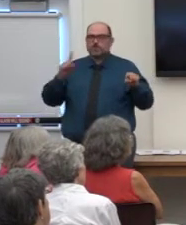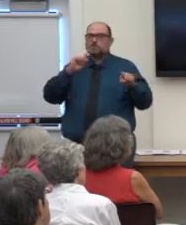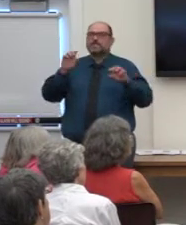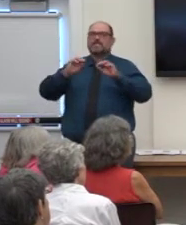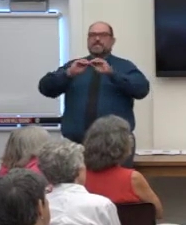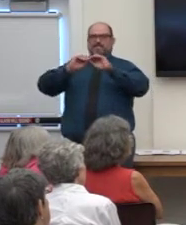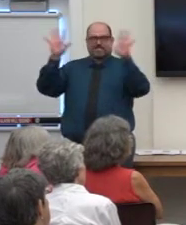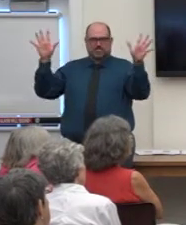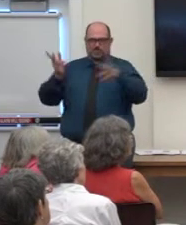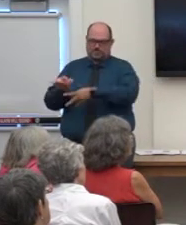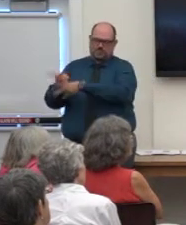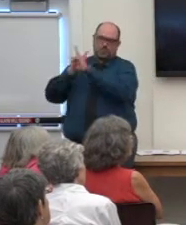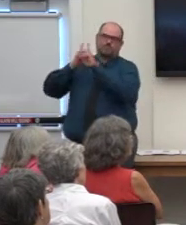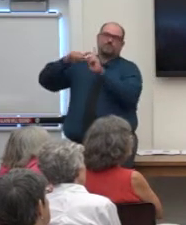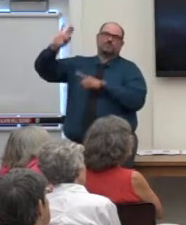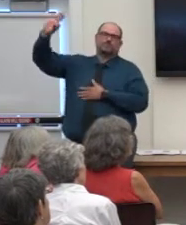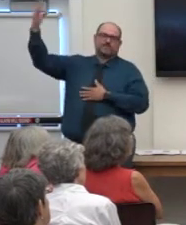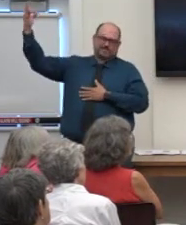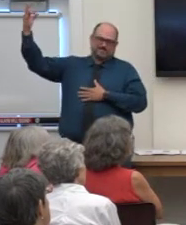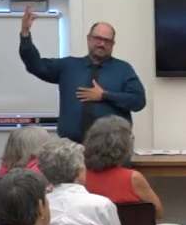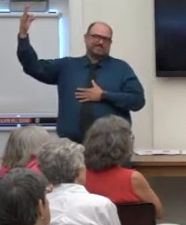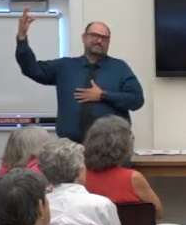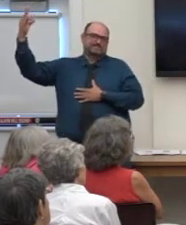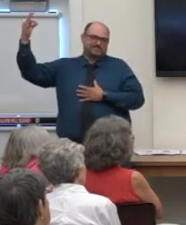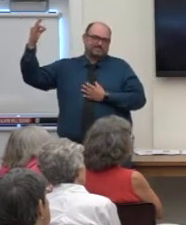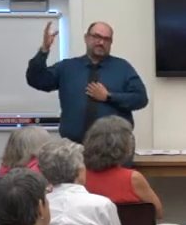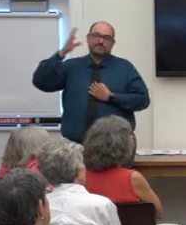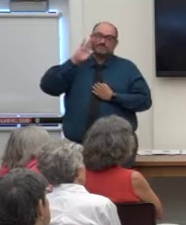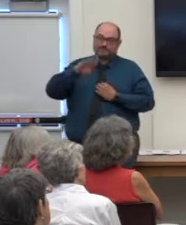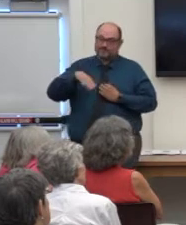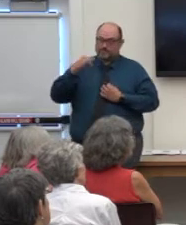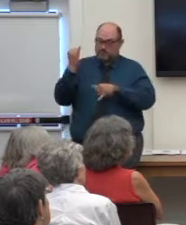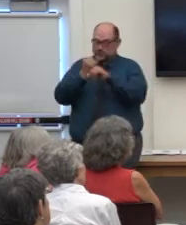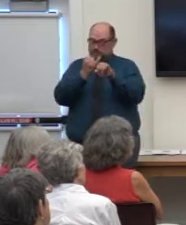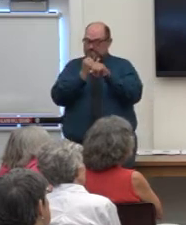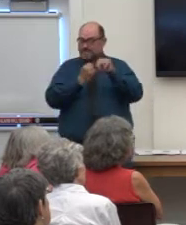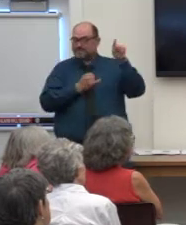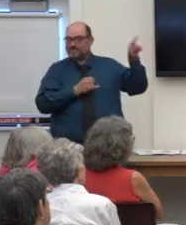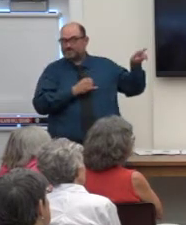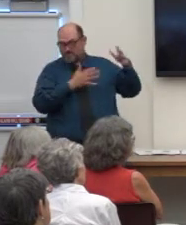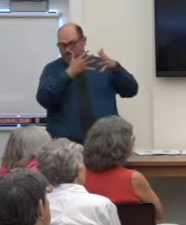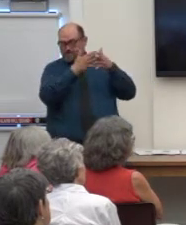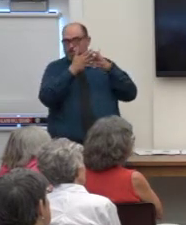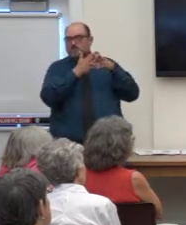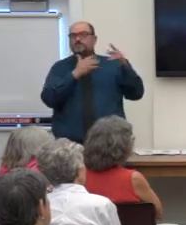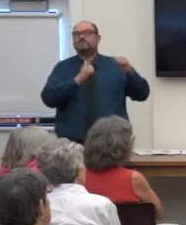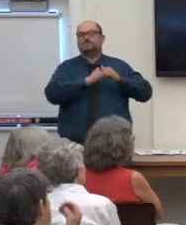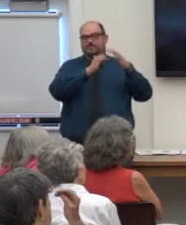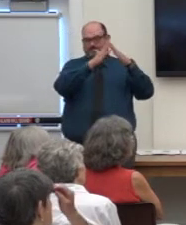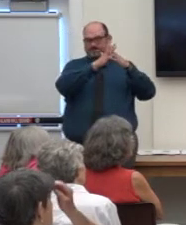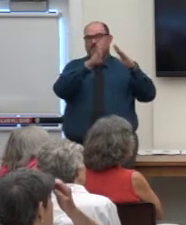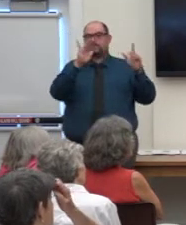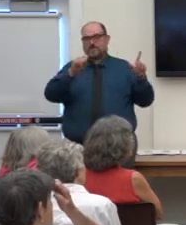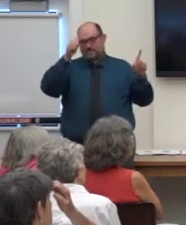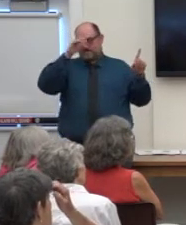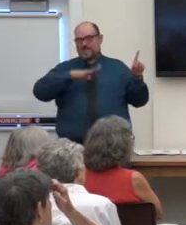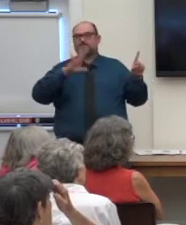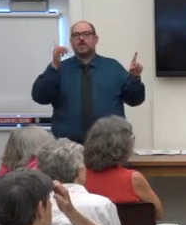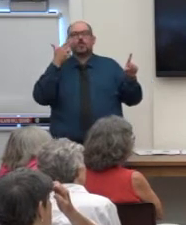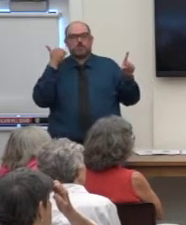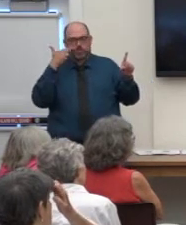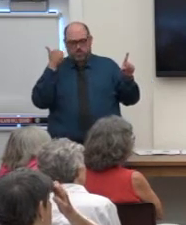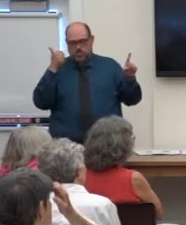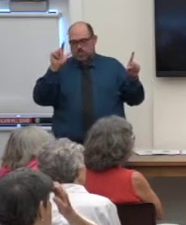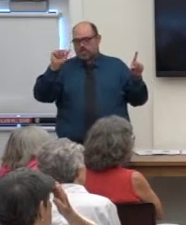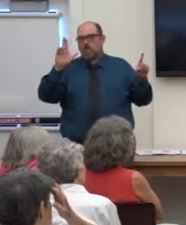Language. The School for the Deaf in America was first started by a man, Lorraine Claire, along with Thomas